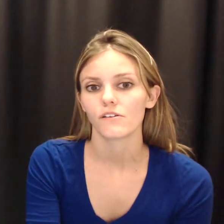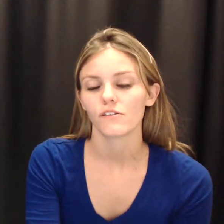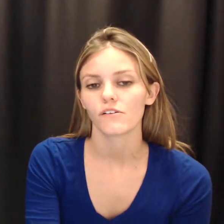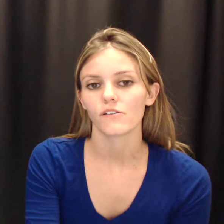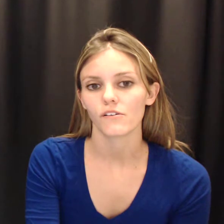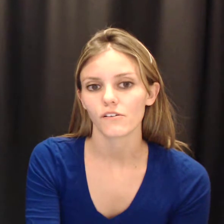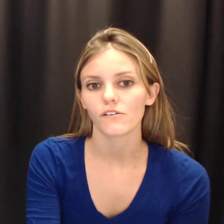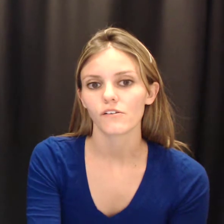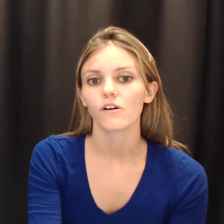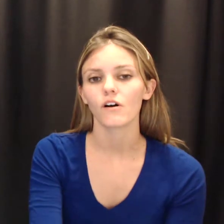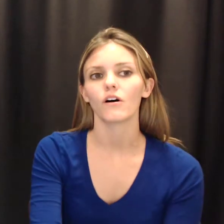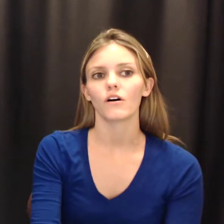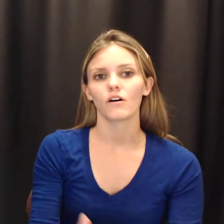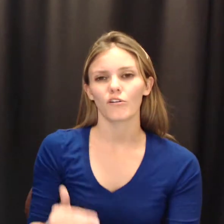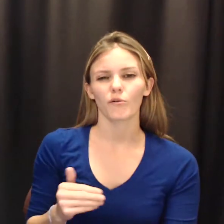year ago.